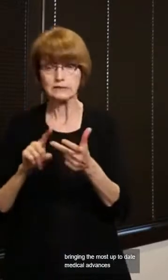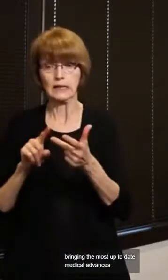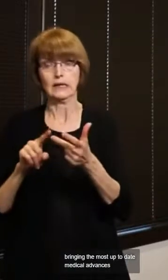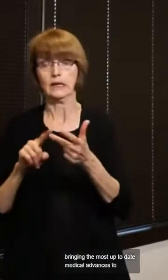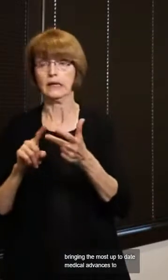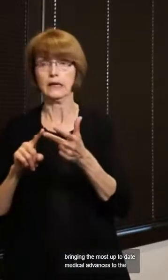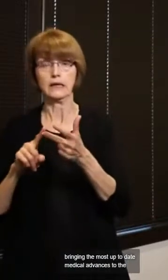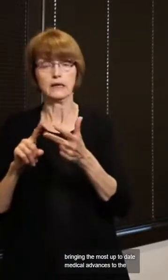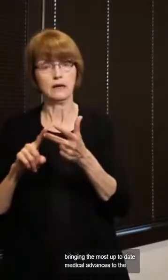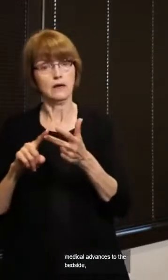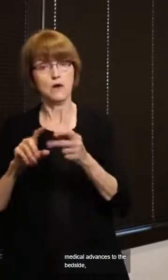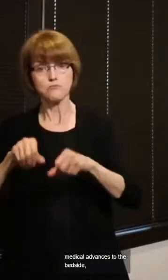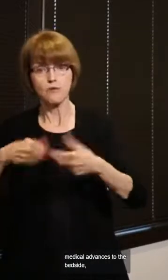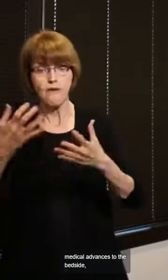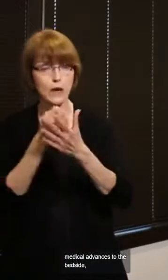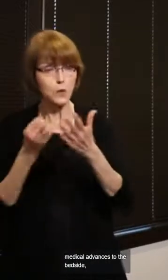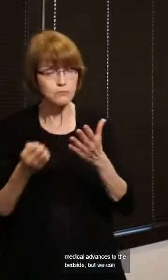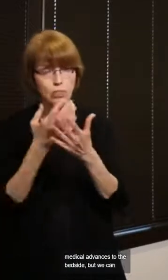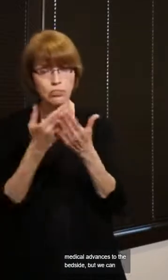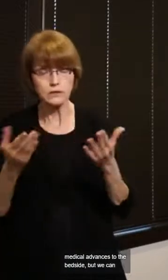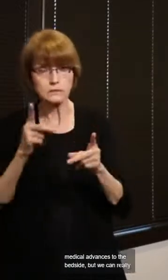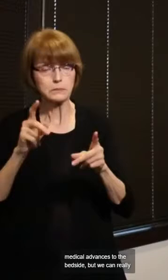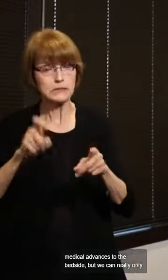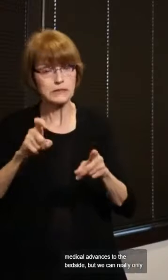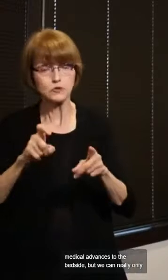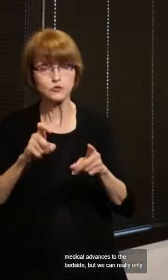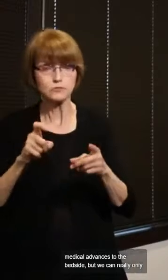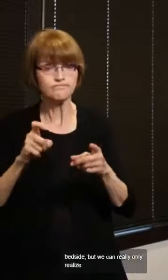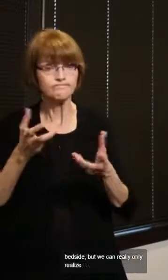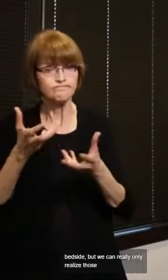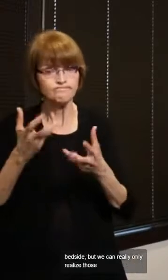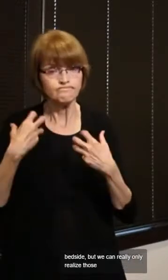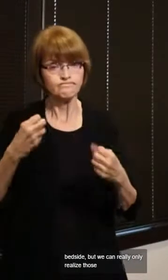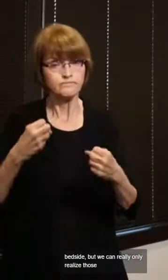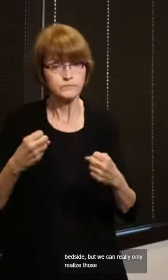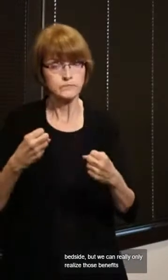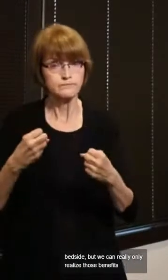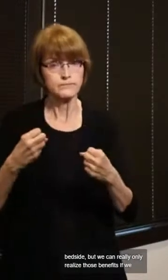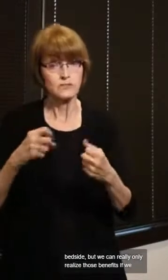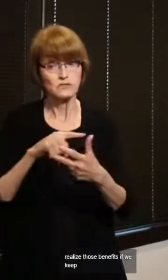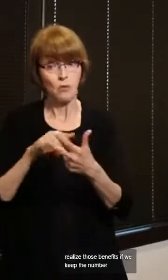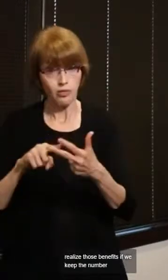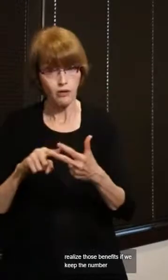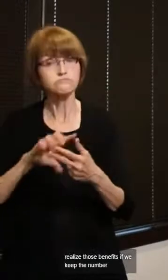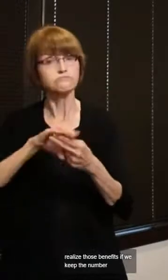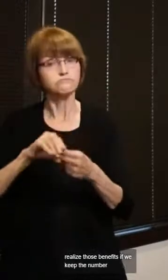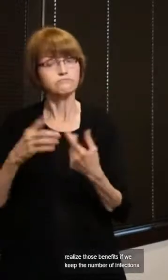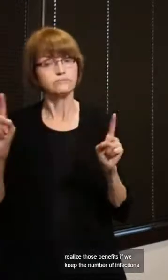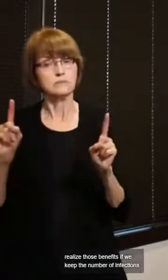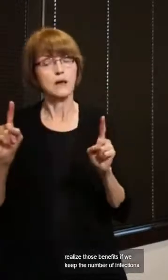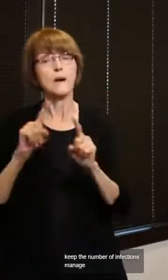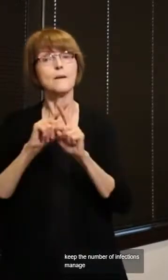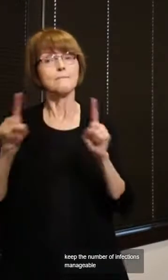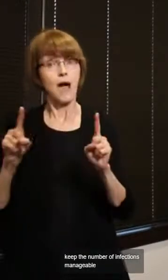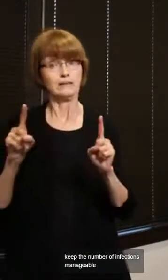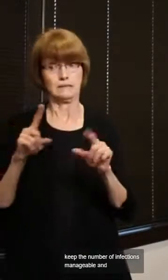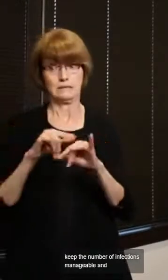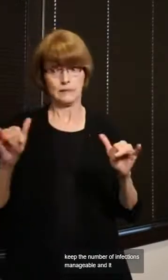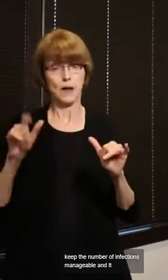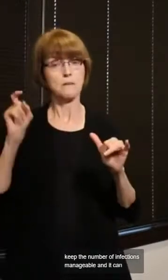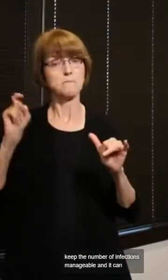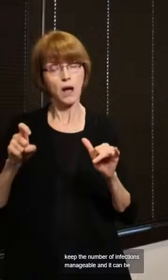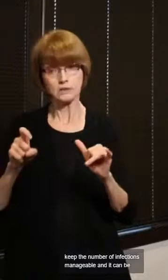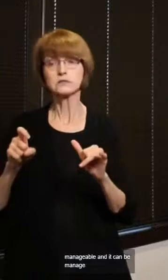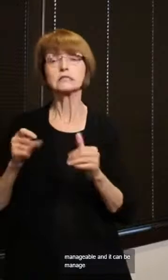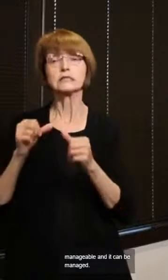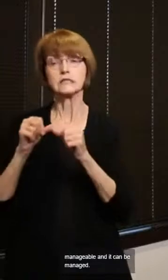the bedside. But we can really only realize those benefits if we keep the number of infections manageable. And it can